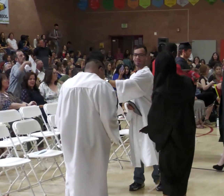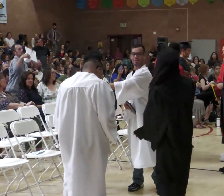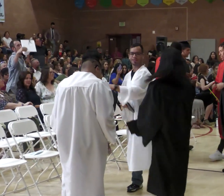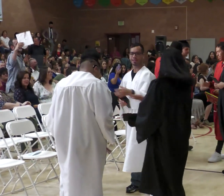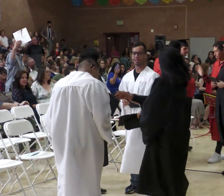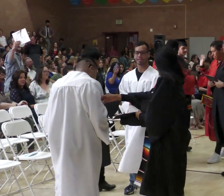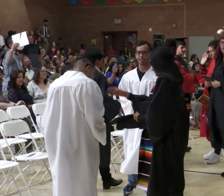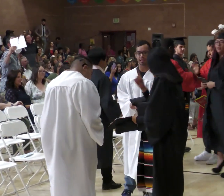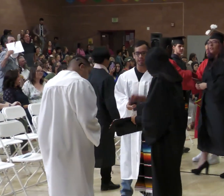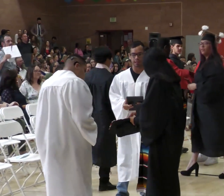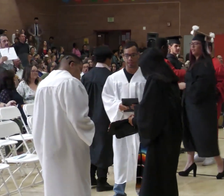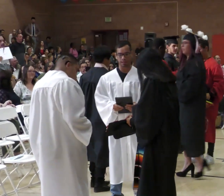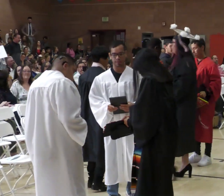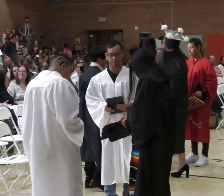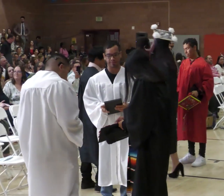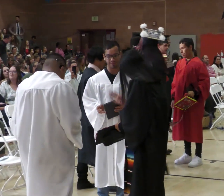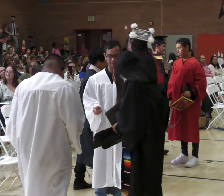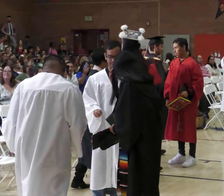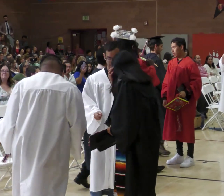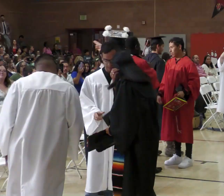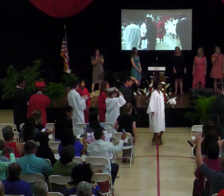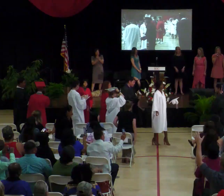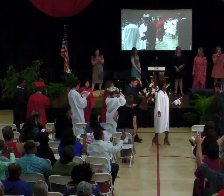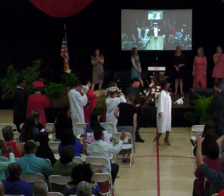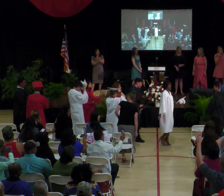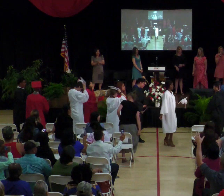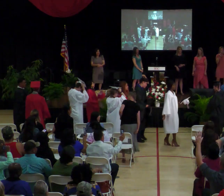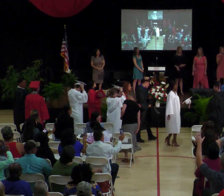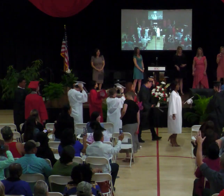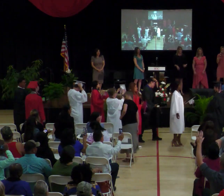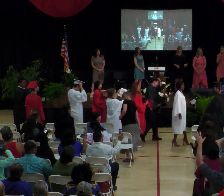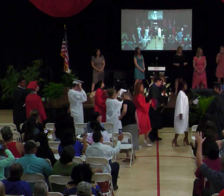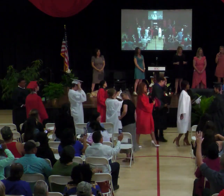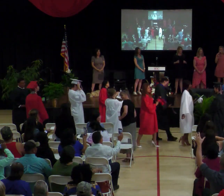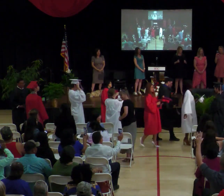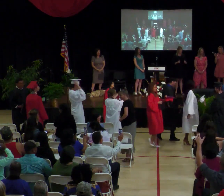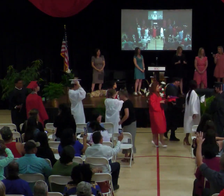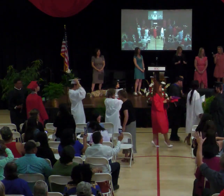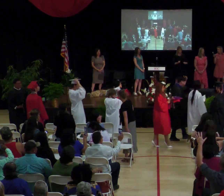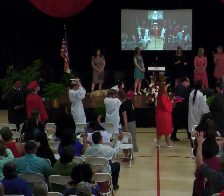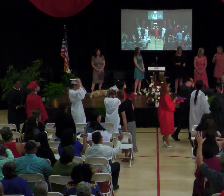Talon has his cane up in the front Alright Alright